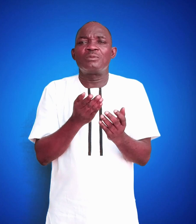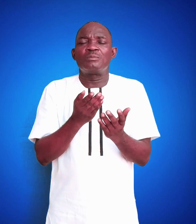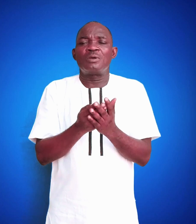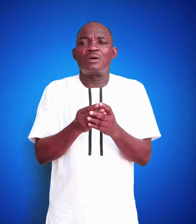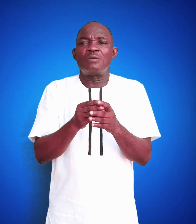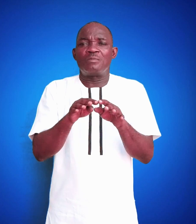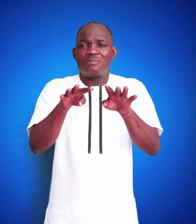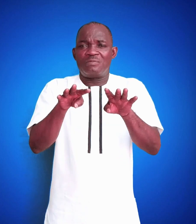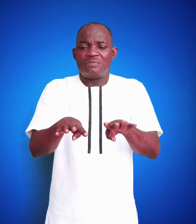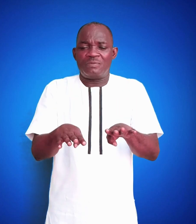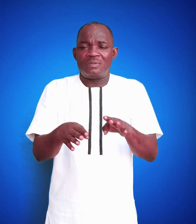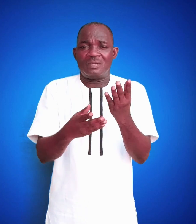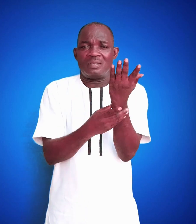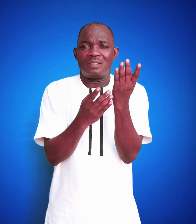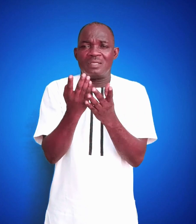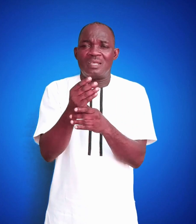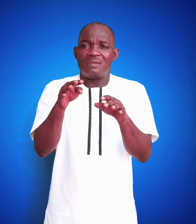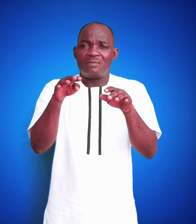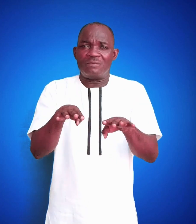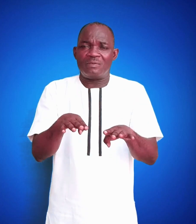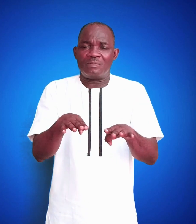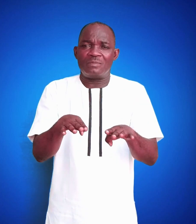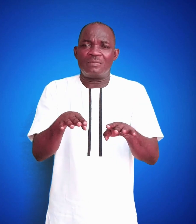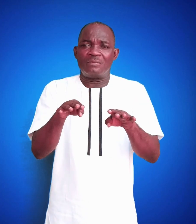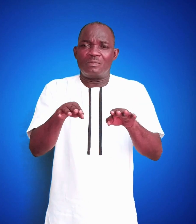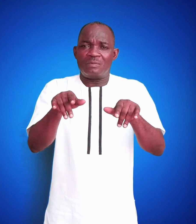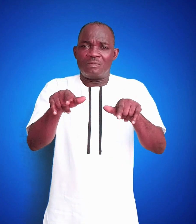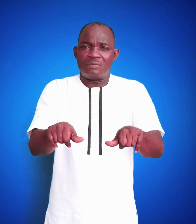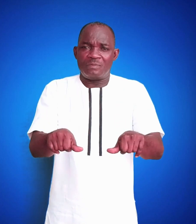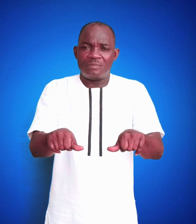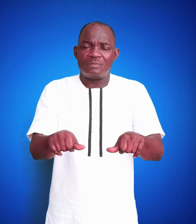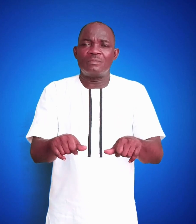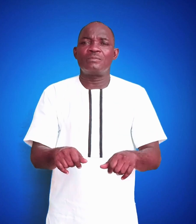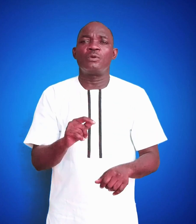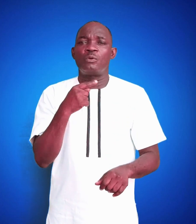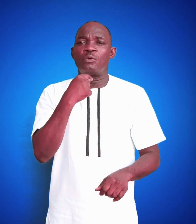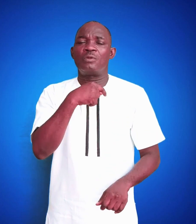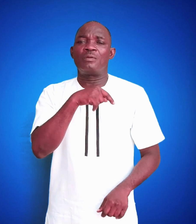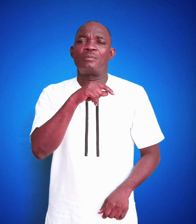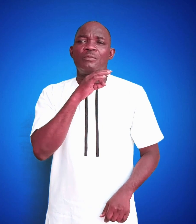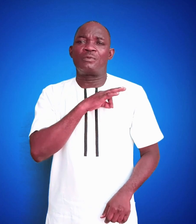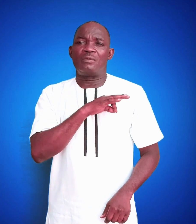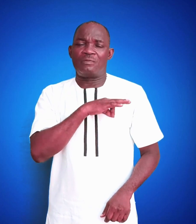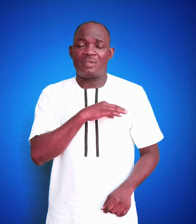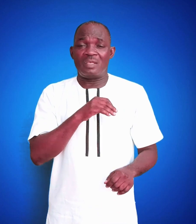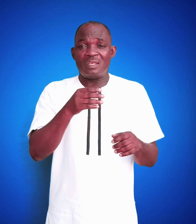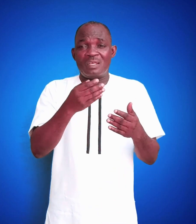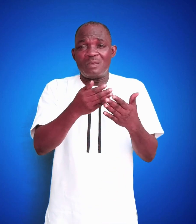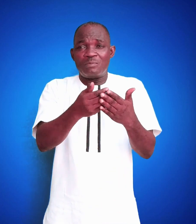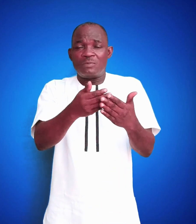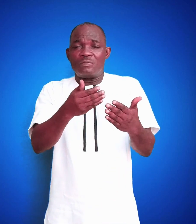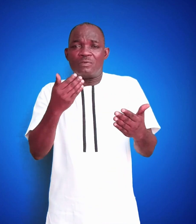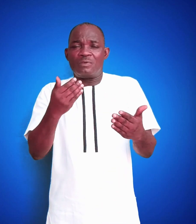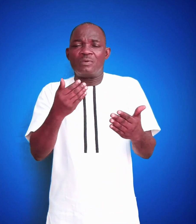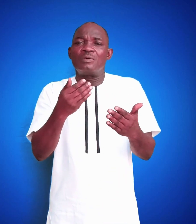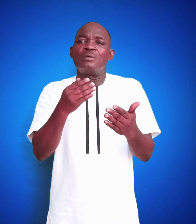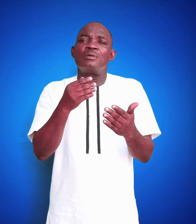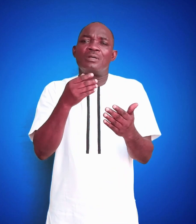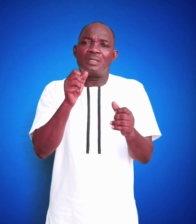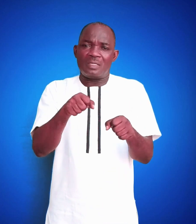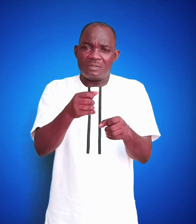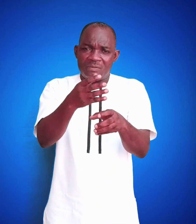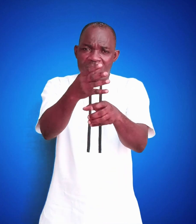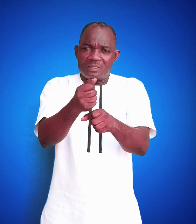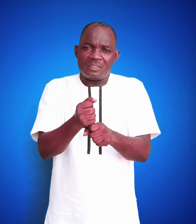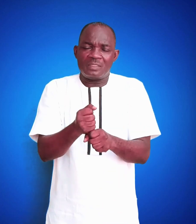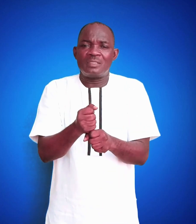biometric fingerprint verification of beneficiaries before they can